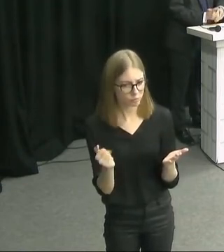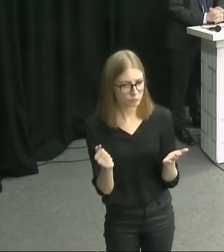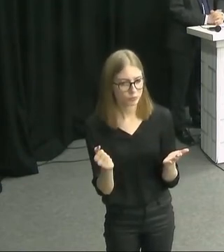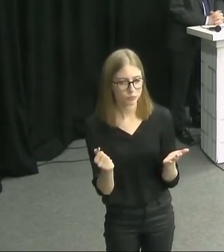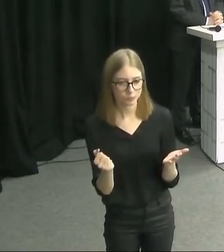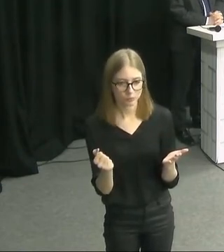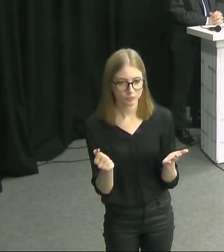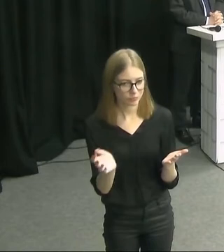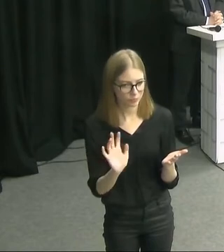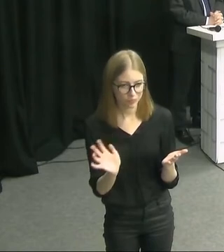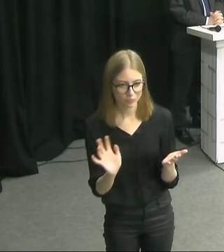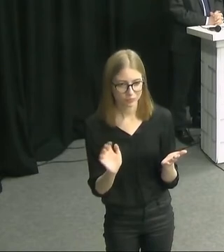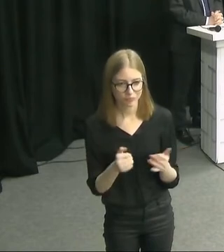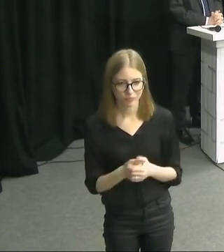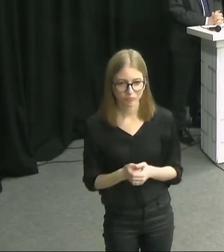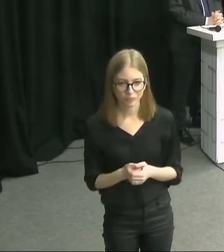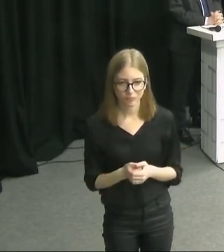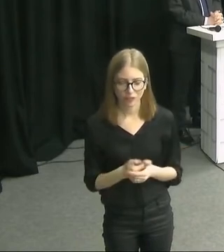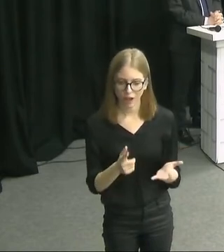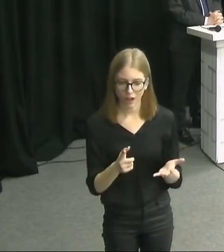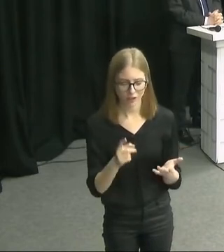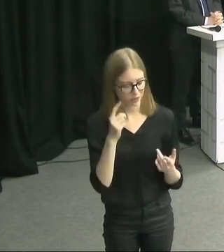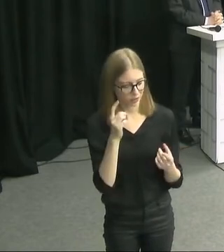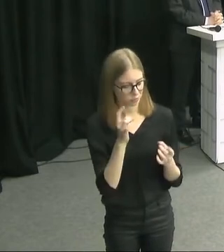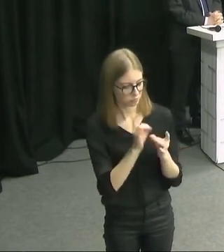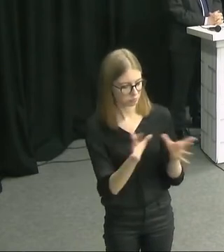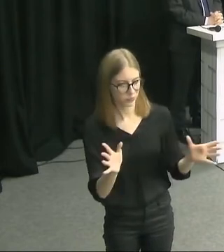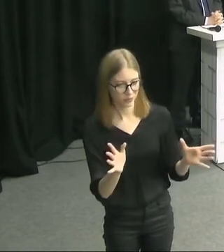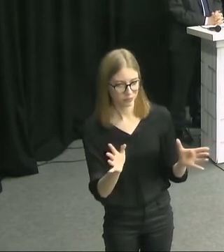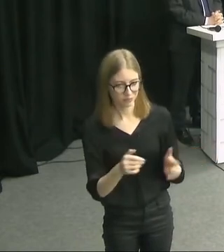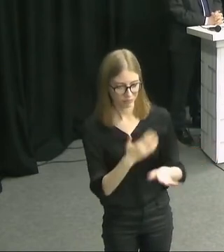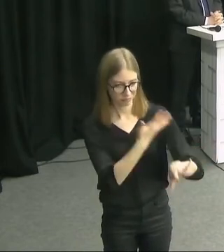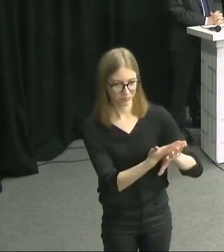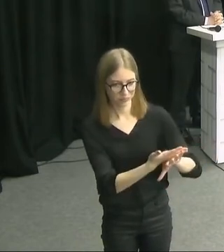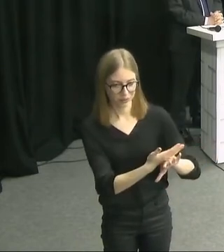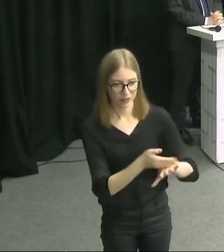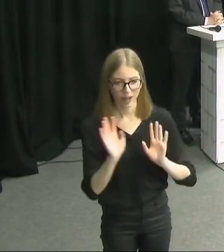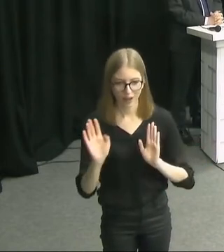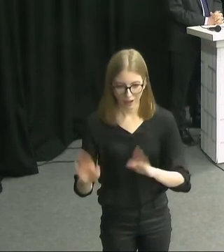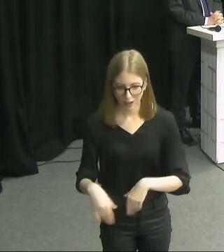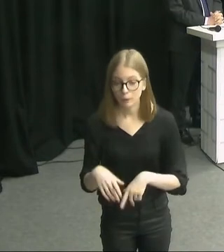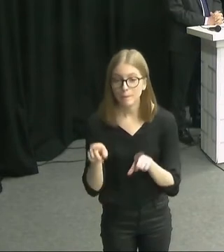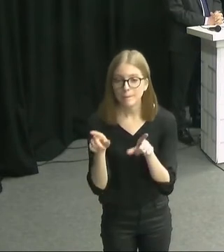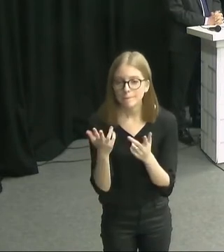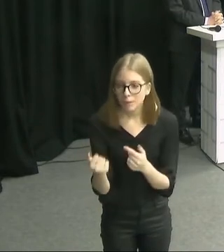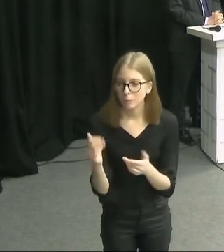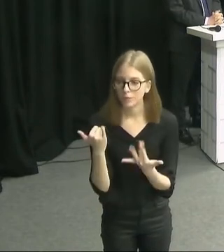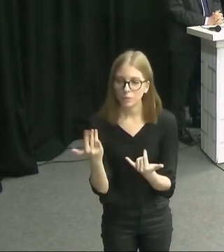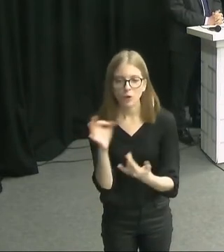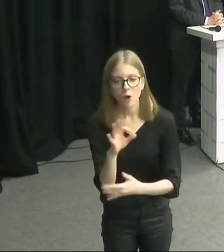part. Commitment. So in this part, I will present how this will